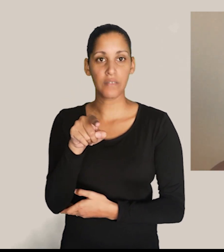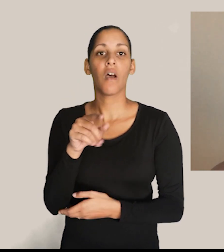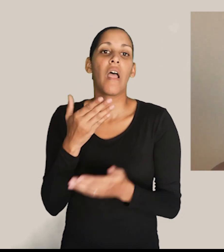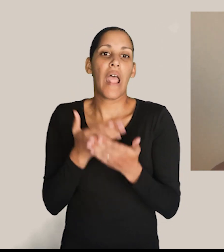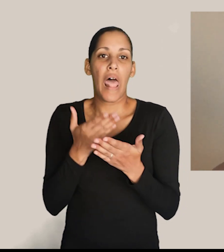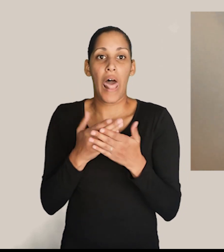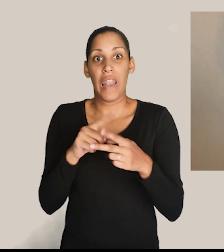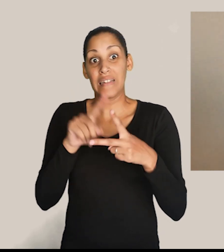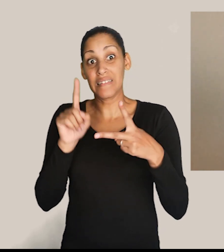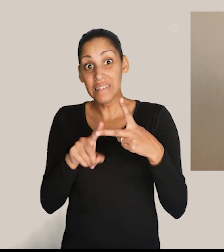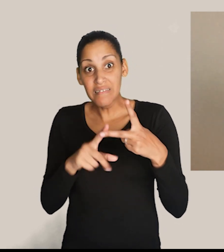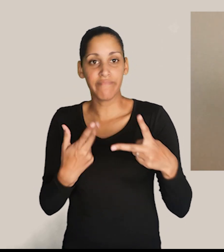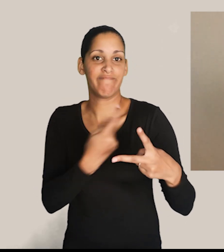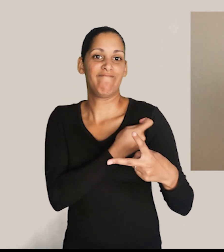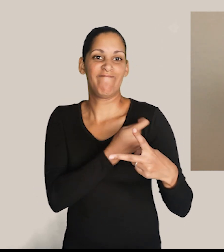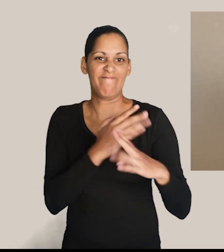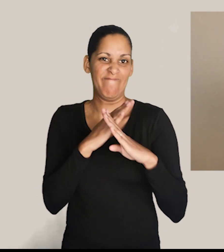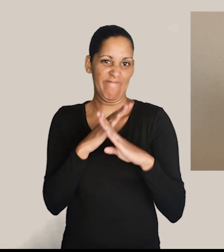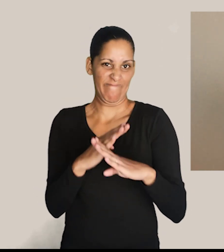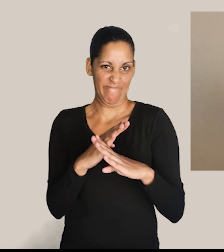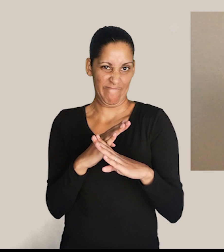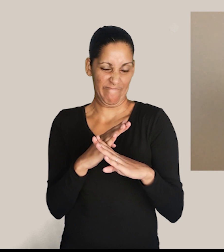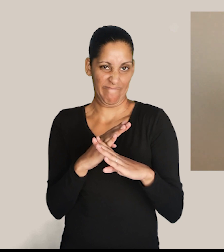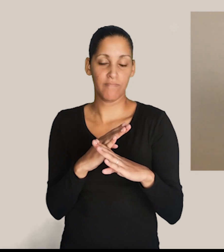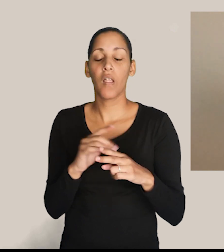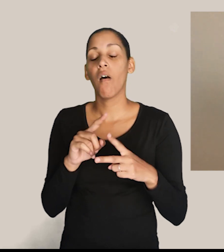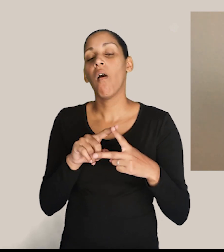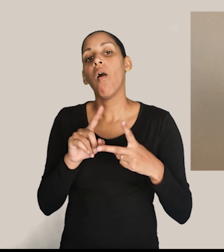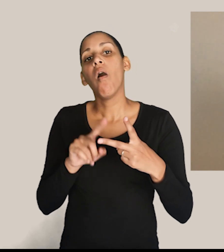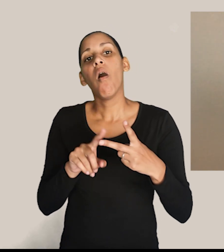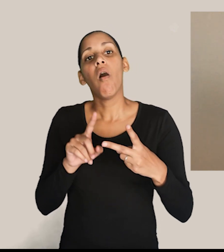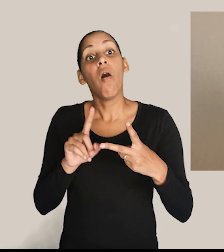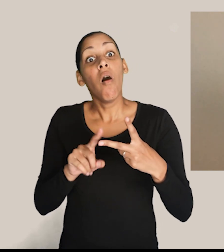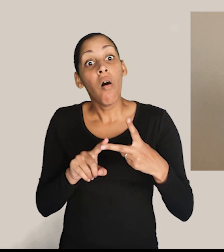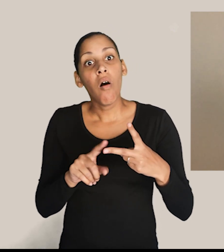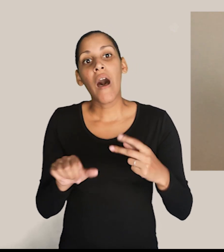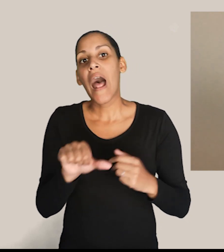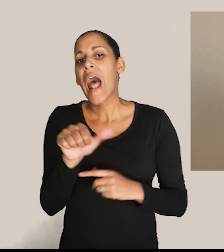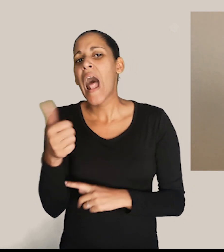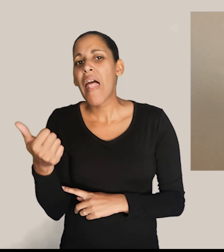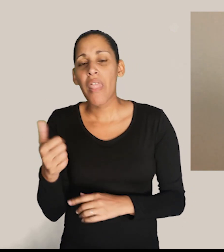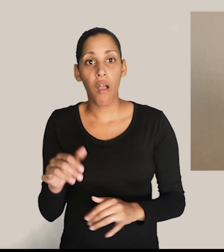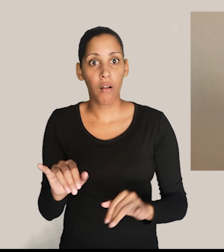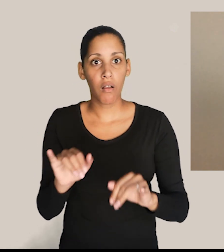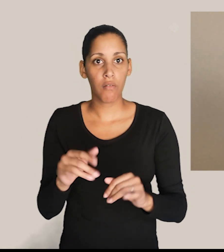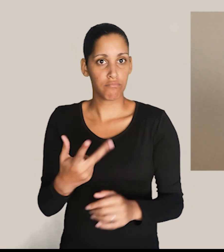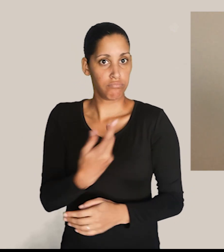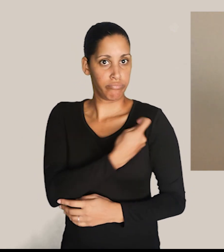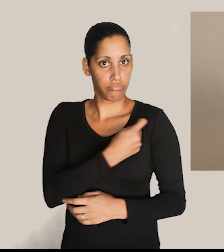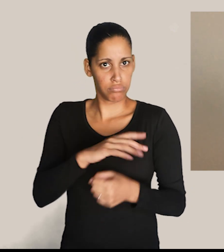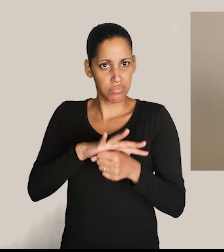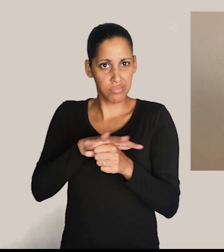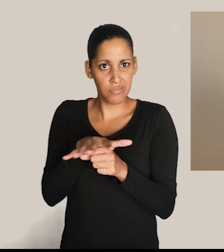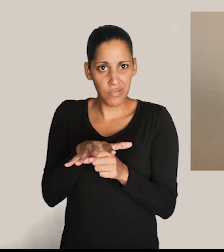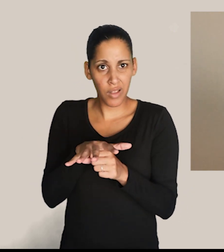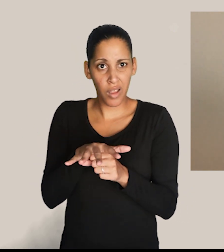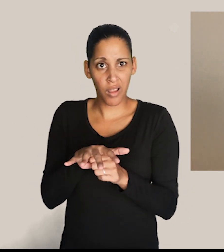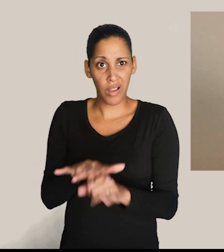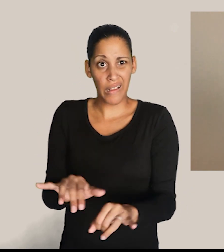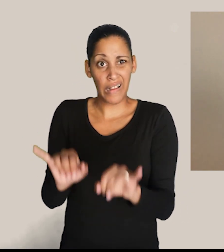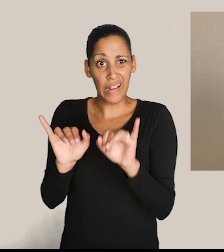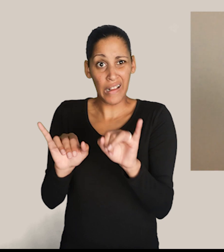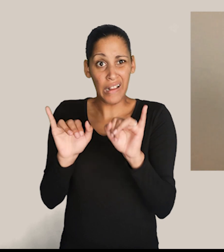vaccine. And number two, any immediate allergic reaction to a current vaccination of